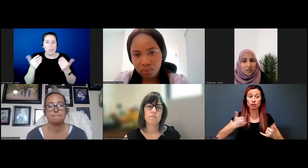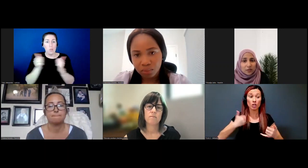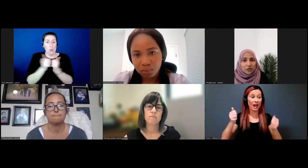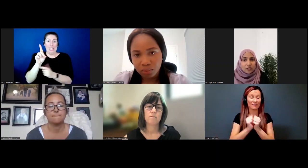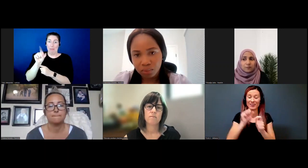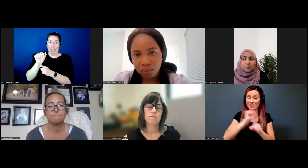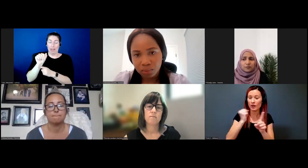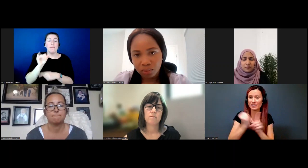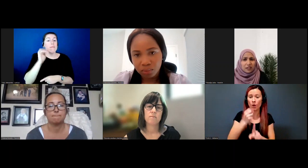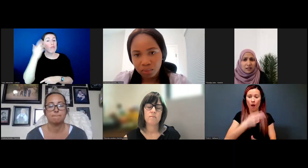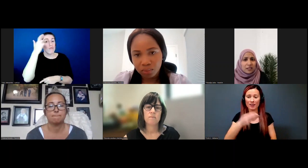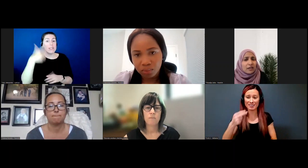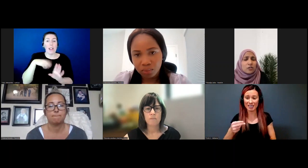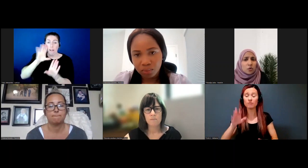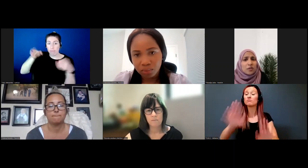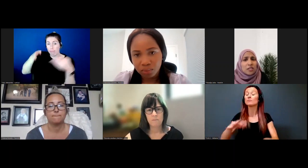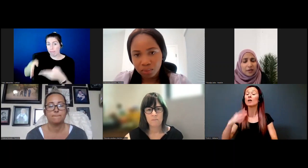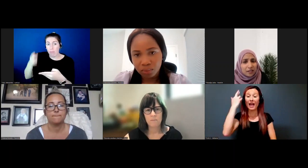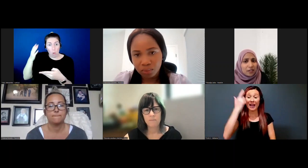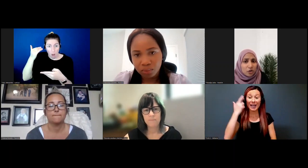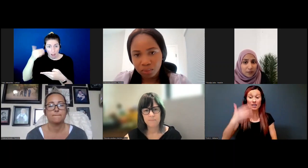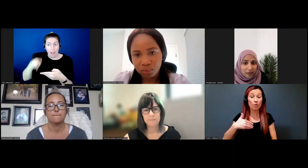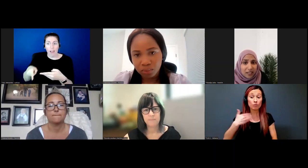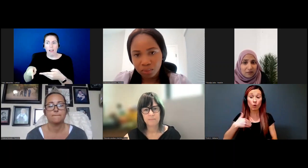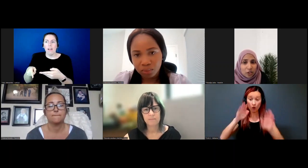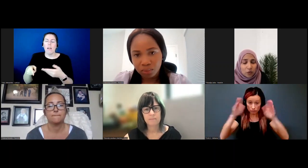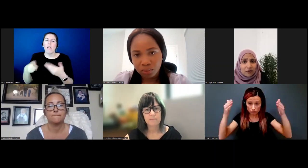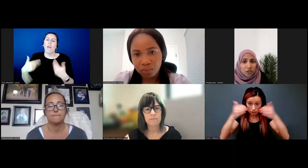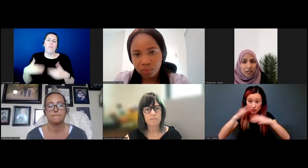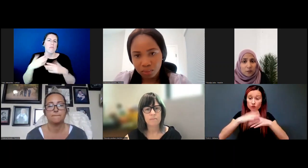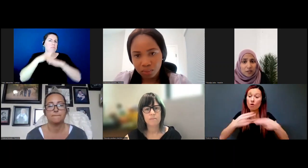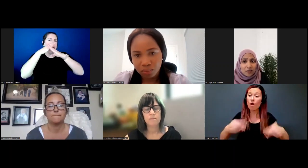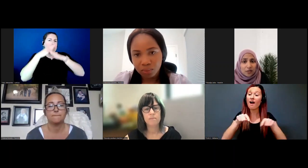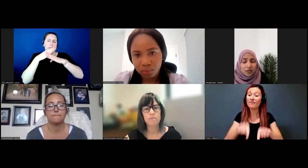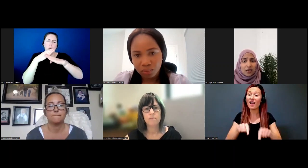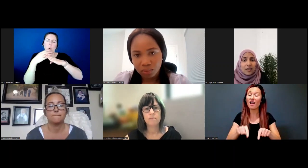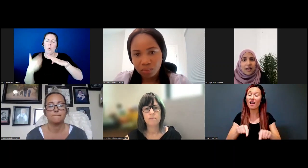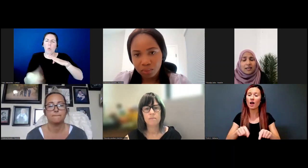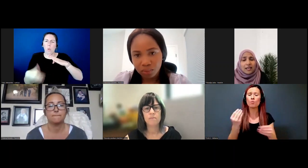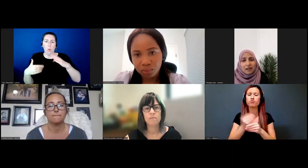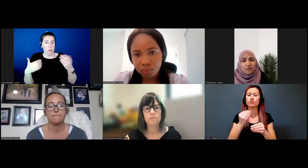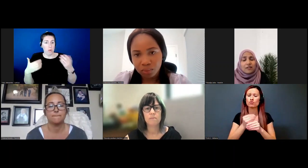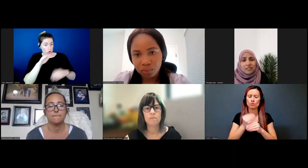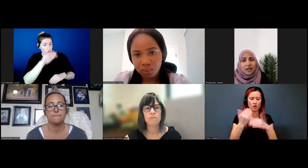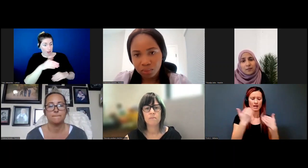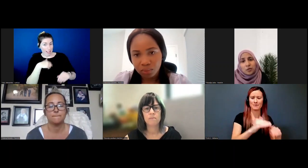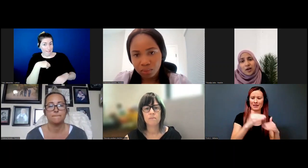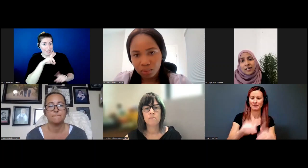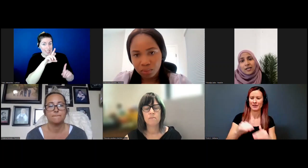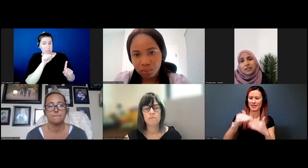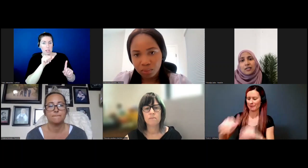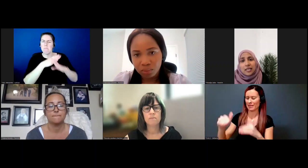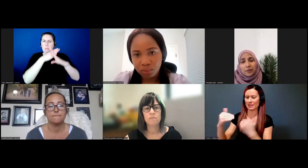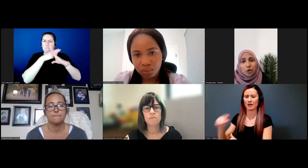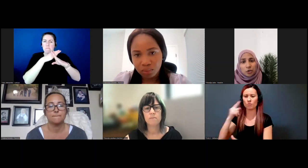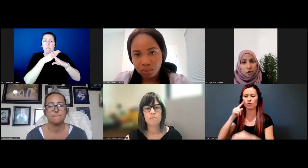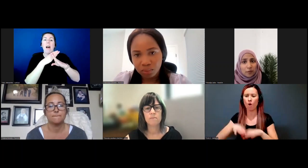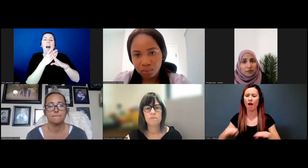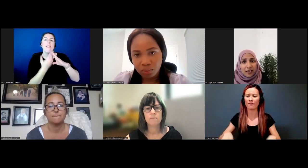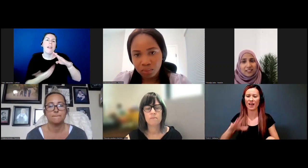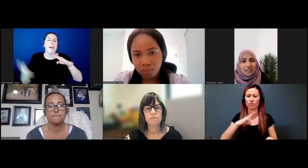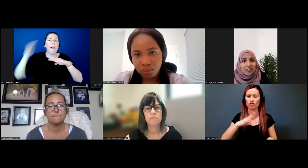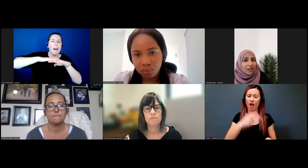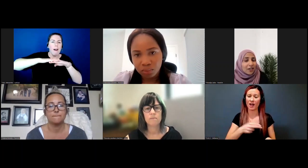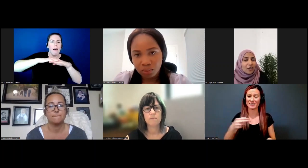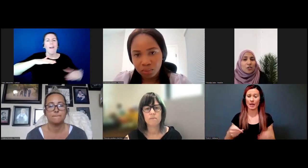that is because there are so many barriers already when you have a child with disability, and every time you add another label on top